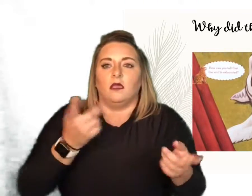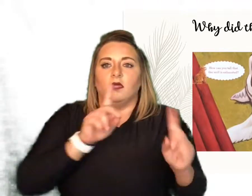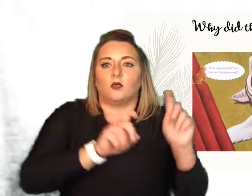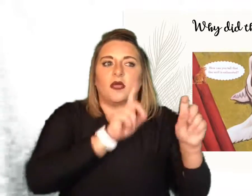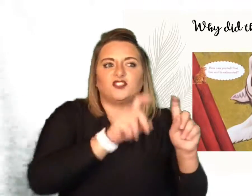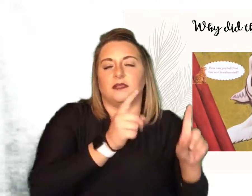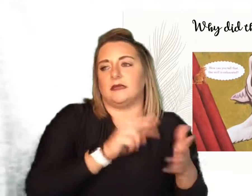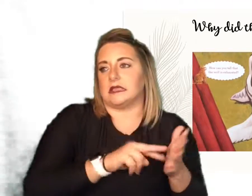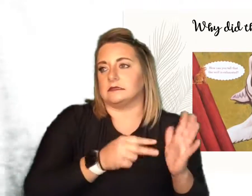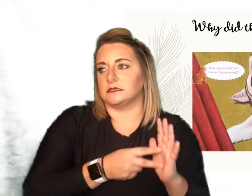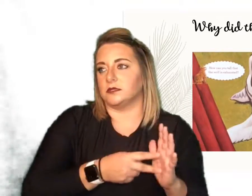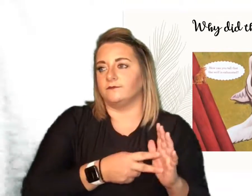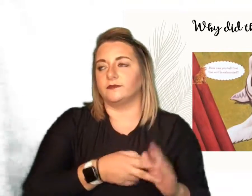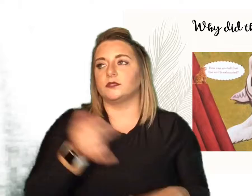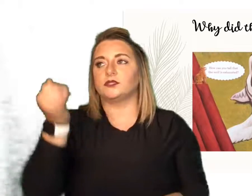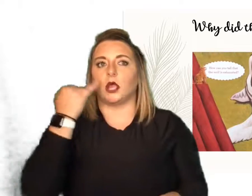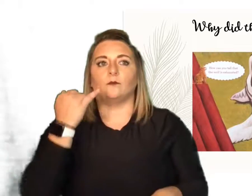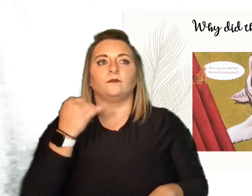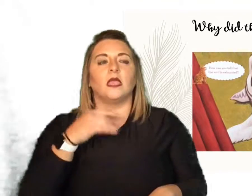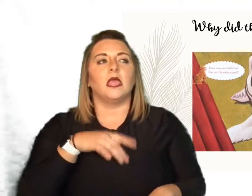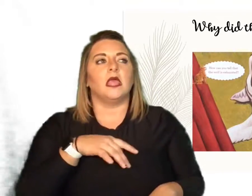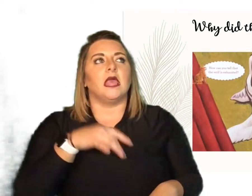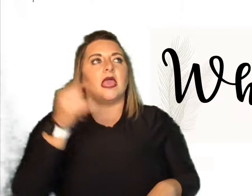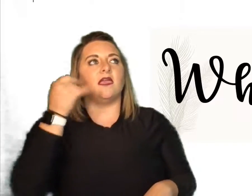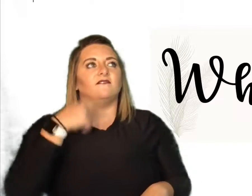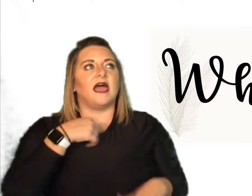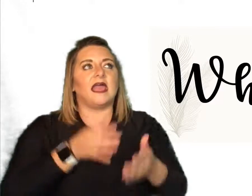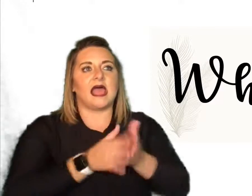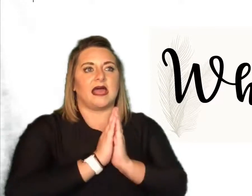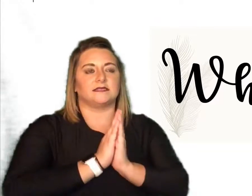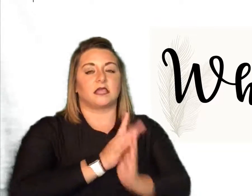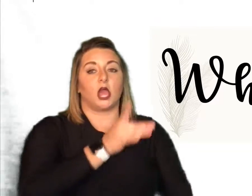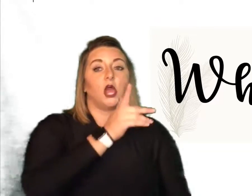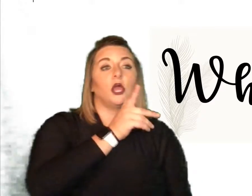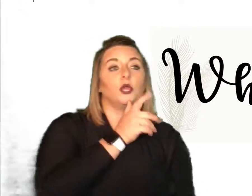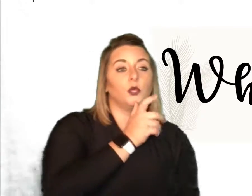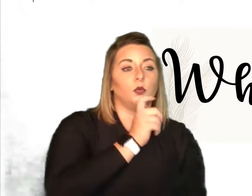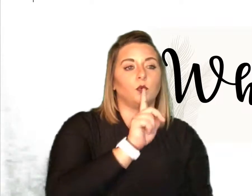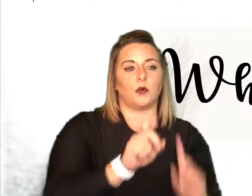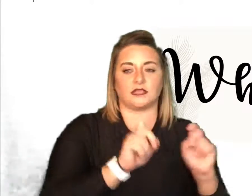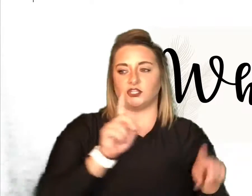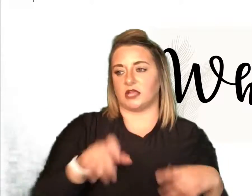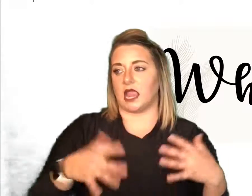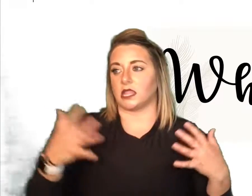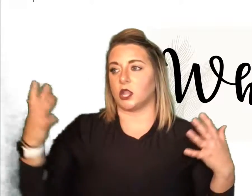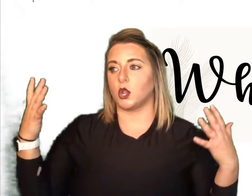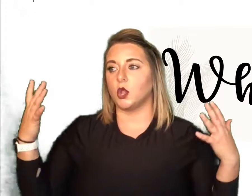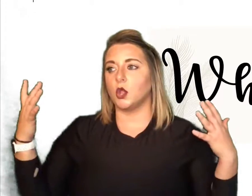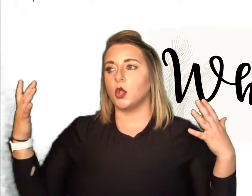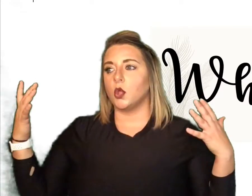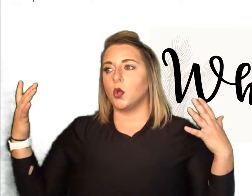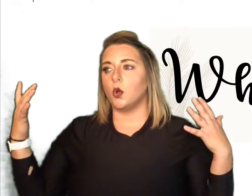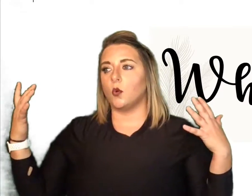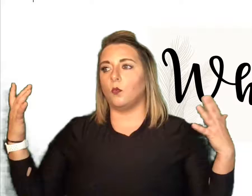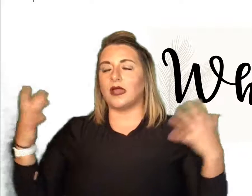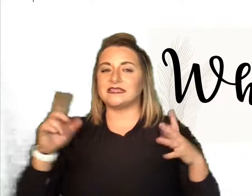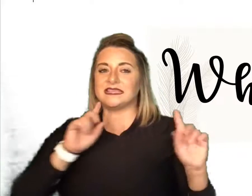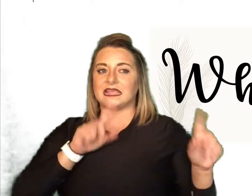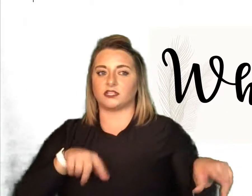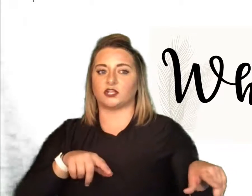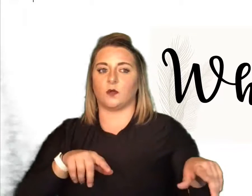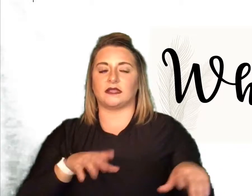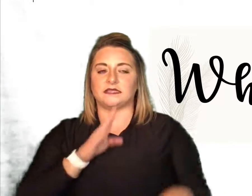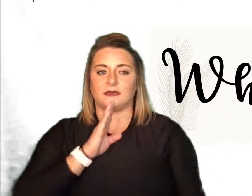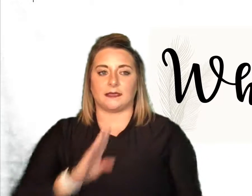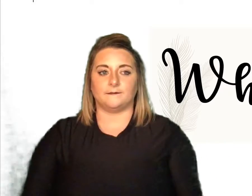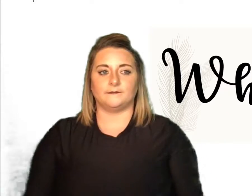question means. So, if I ask a who question, what is